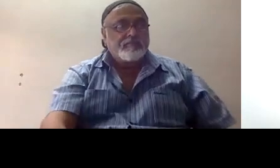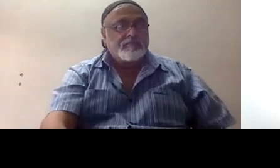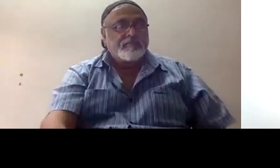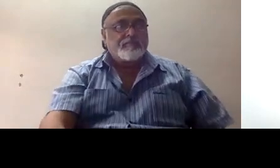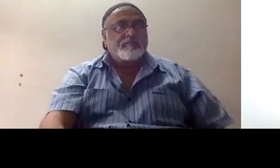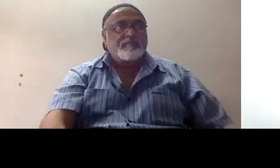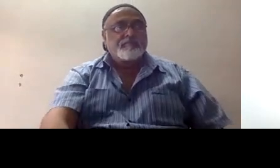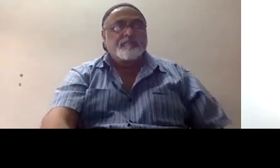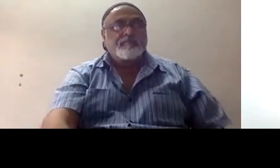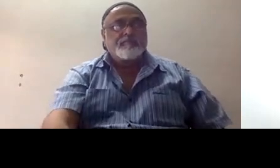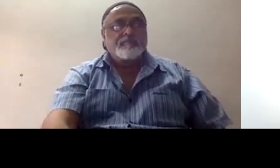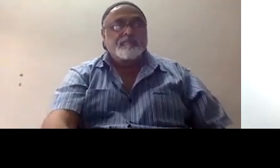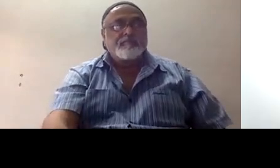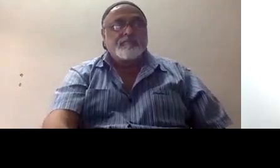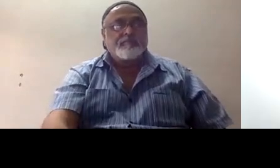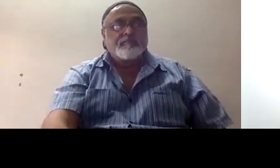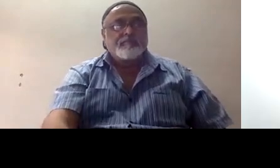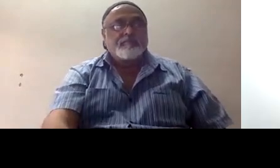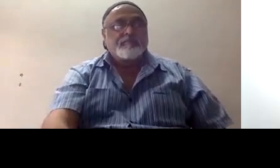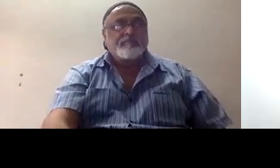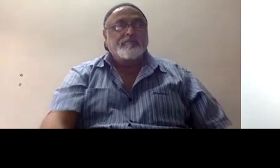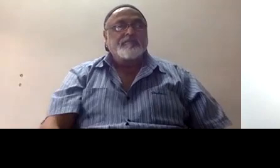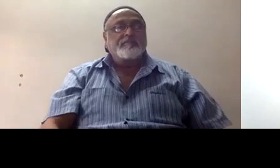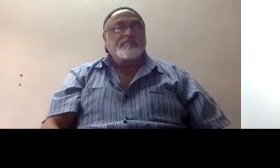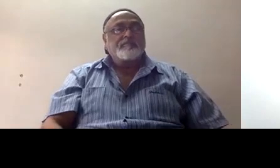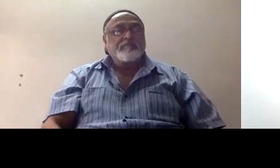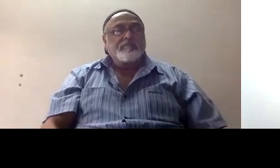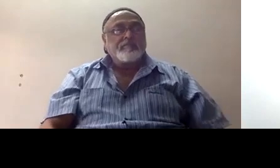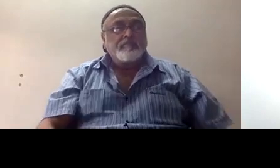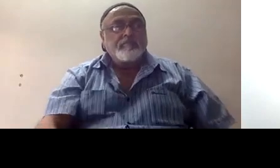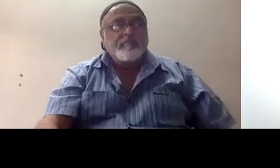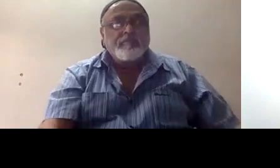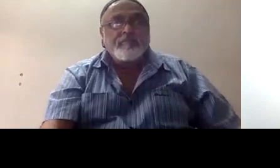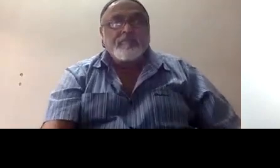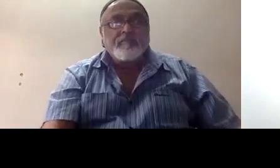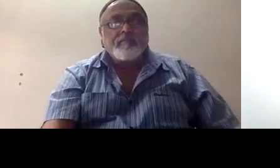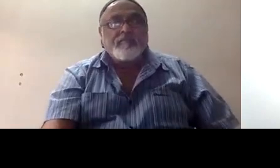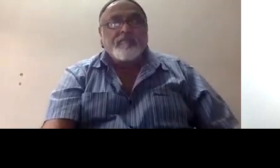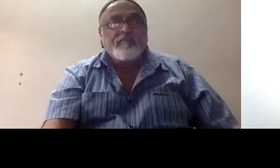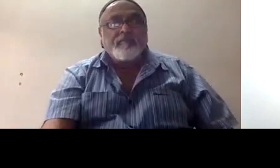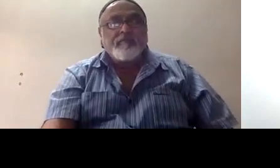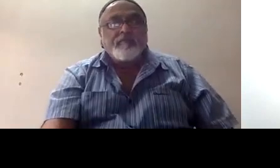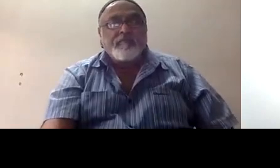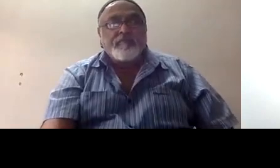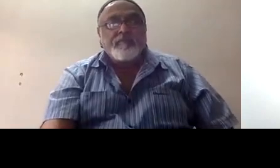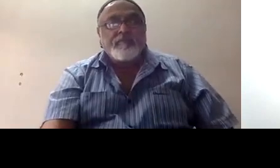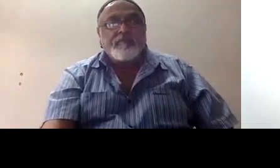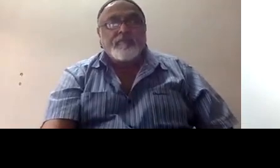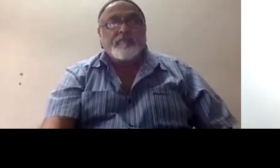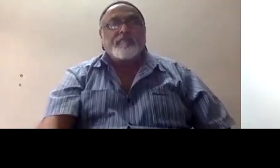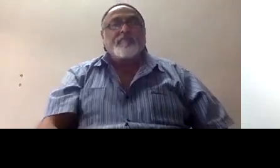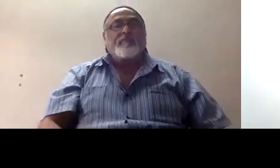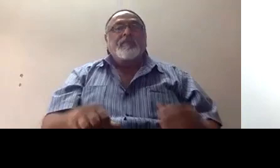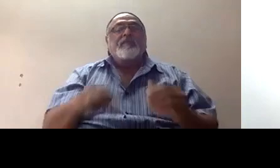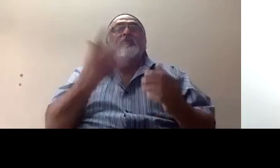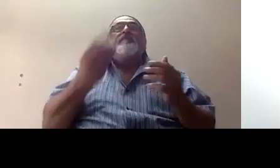Now, we are here for a session with the National Center of Promotion of Employment for Disabled People. And we are here in this evening on a lecture